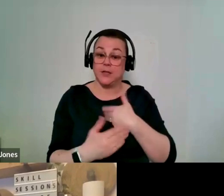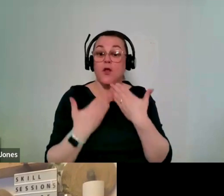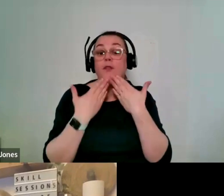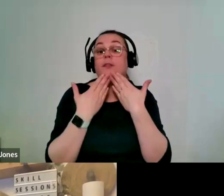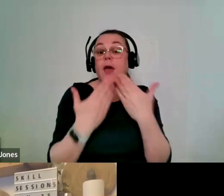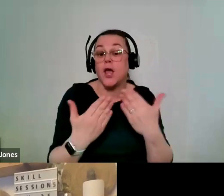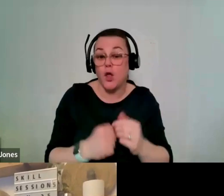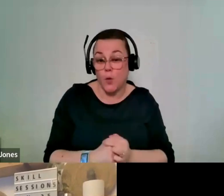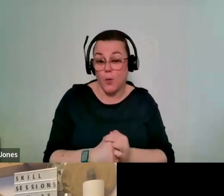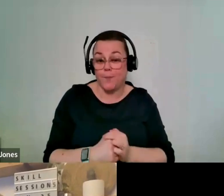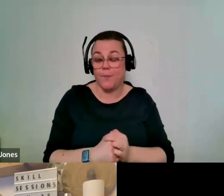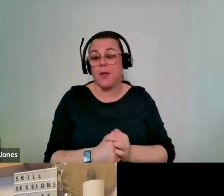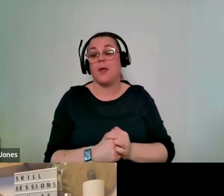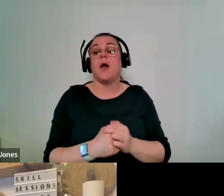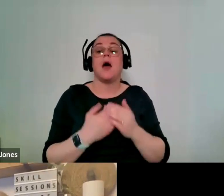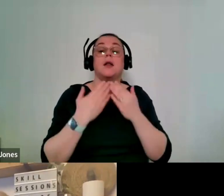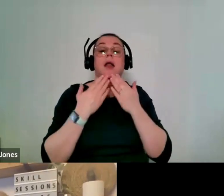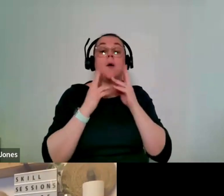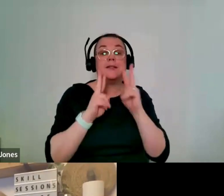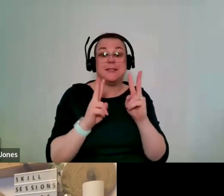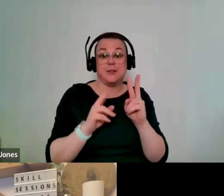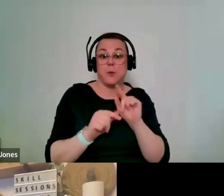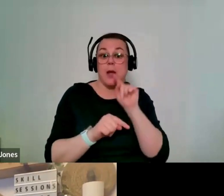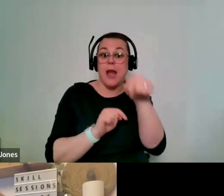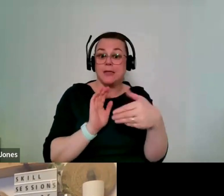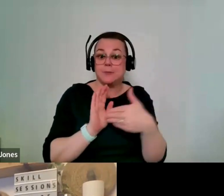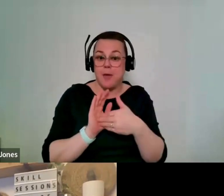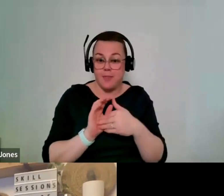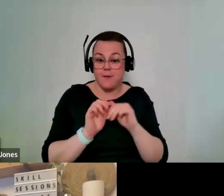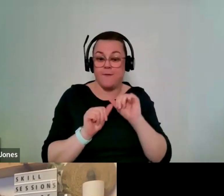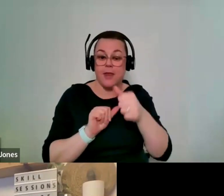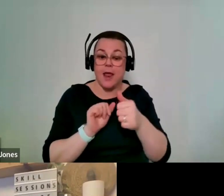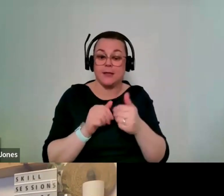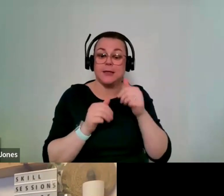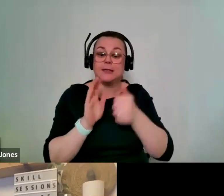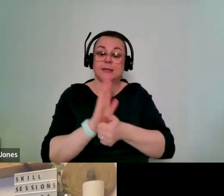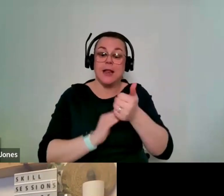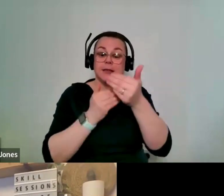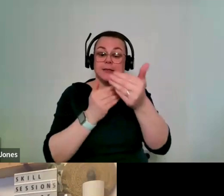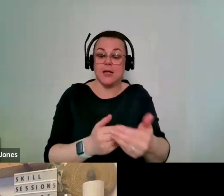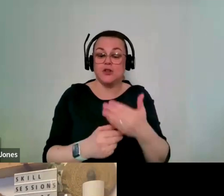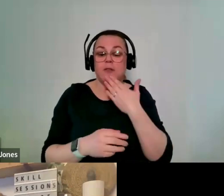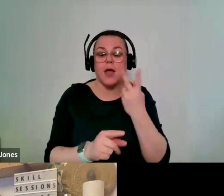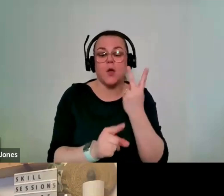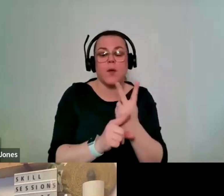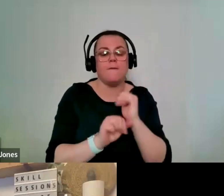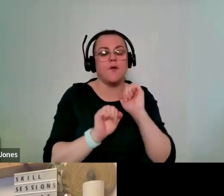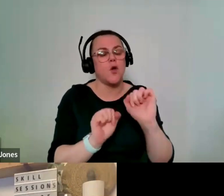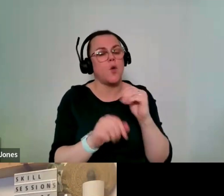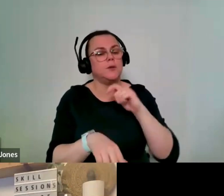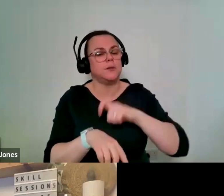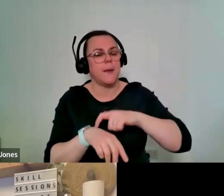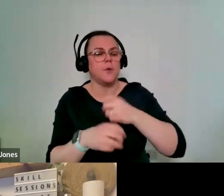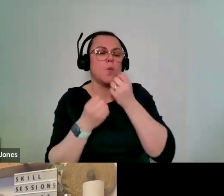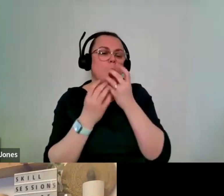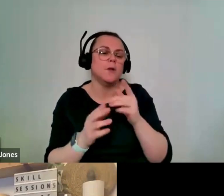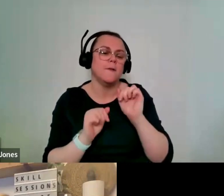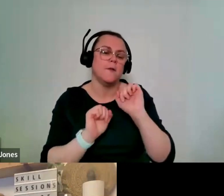much, and I will see you next month for the next skill session. Thank you again, Sarah, for your time. It was really wonderful to